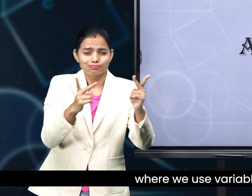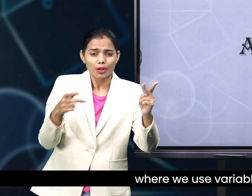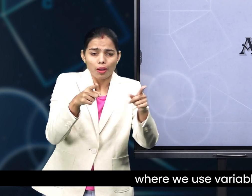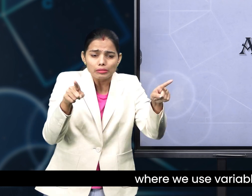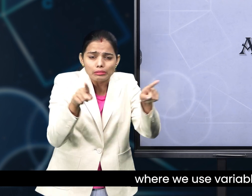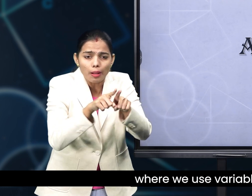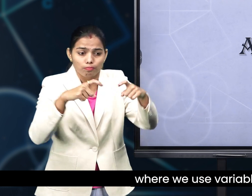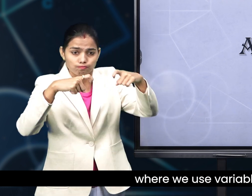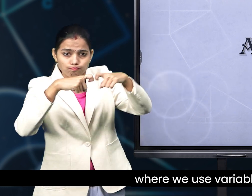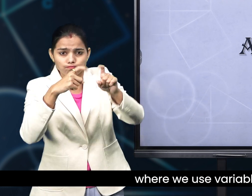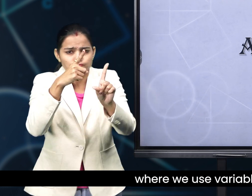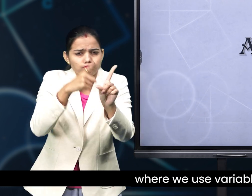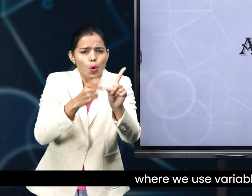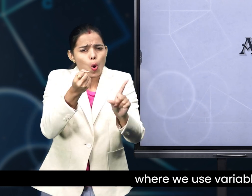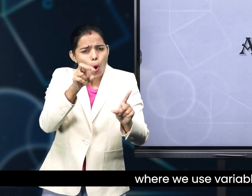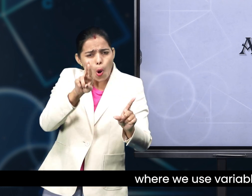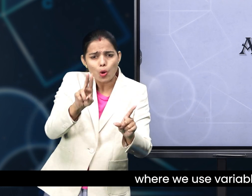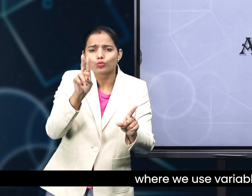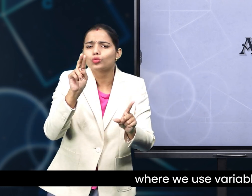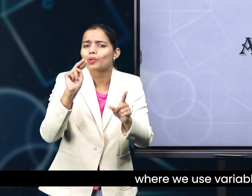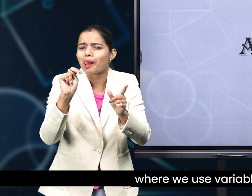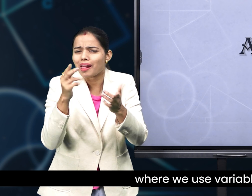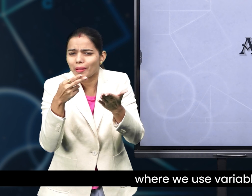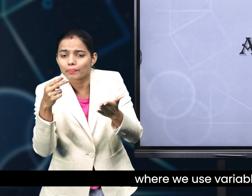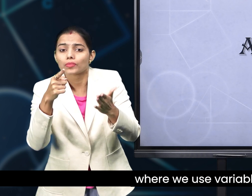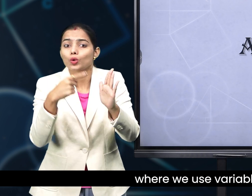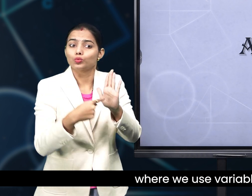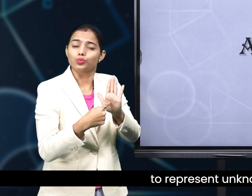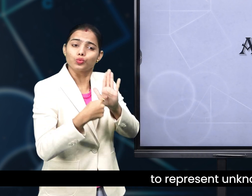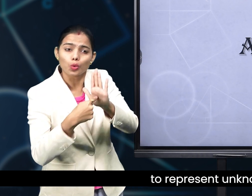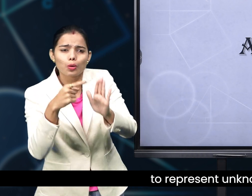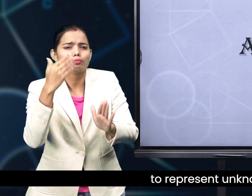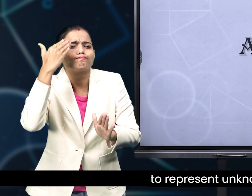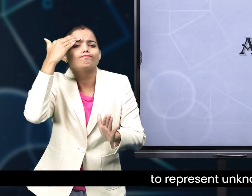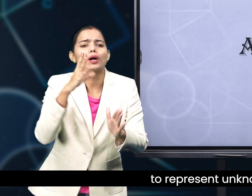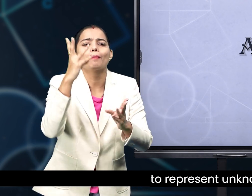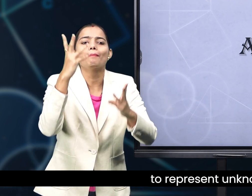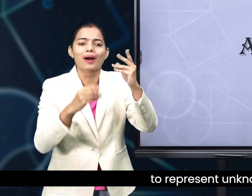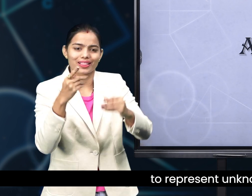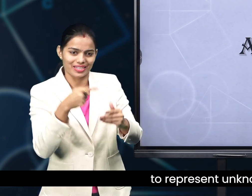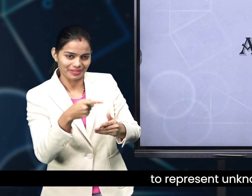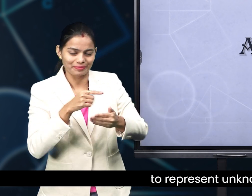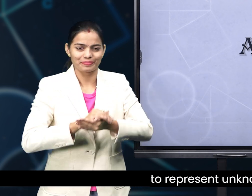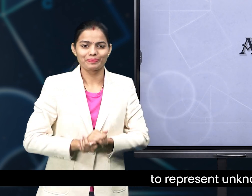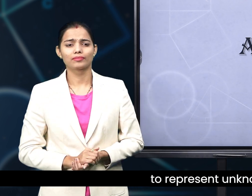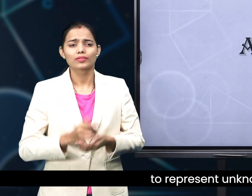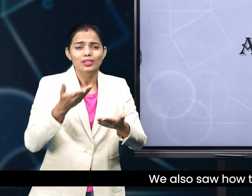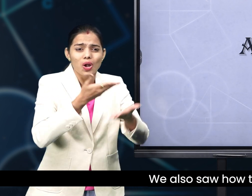variables like x, y or n to represent unknown numbers. We